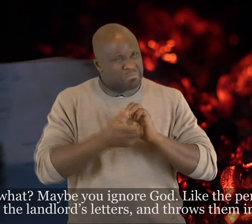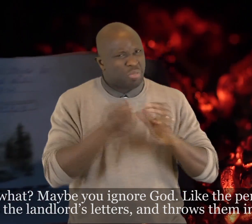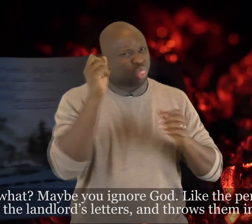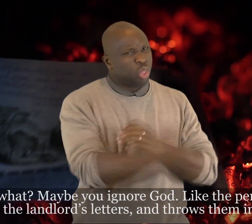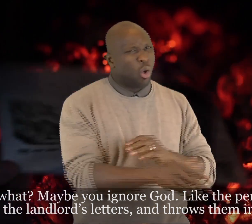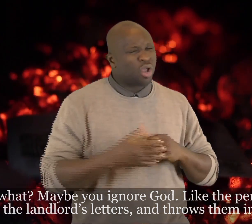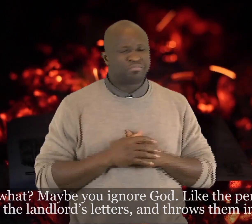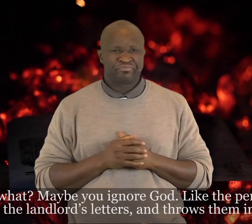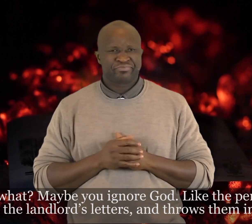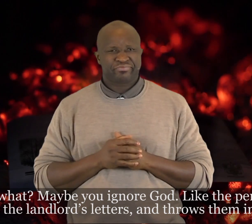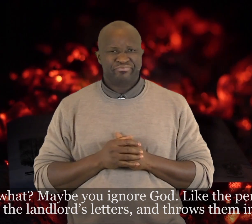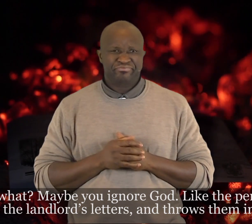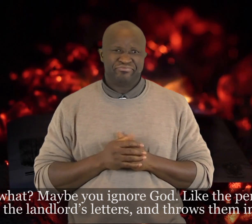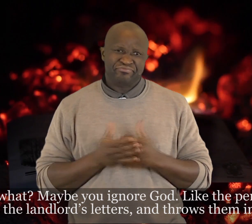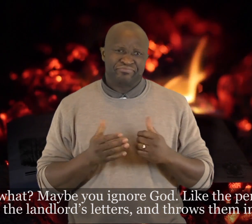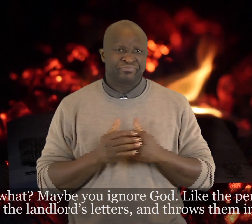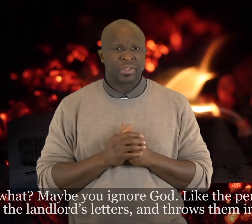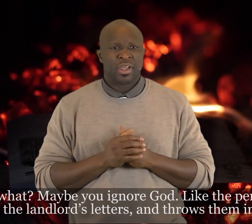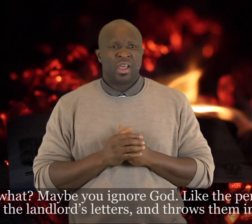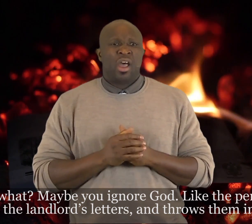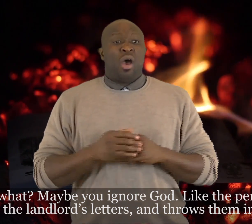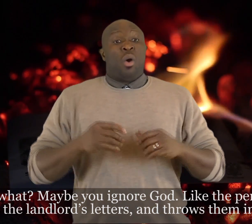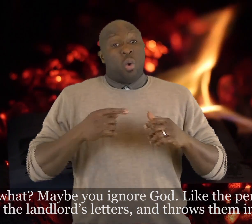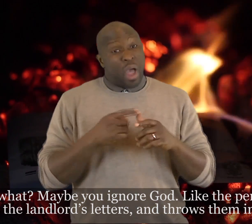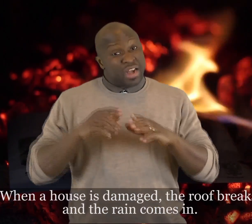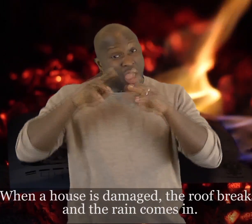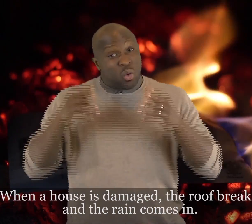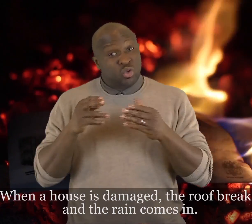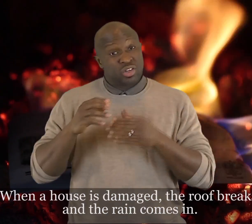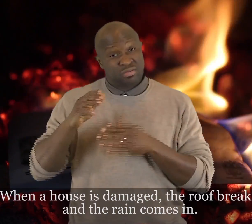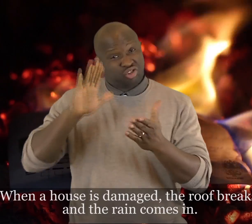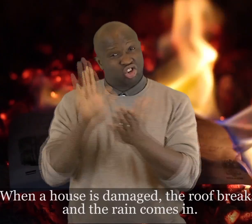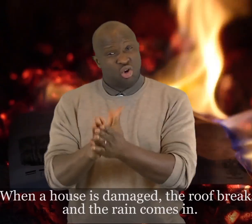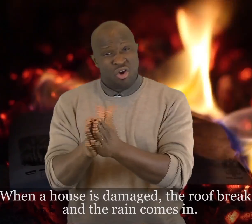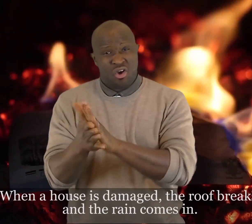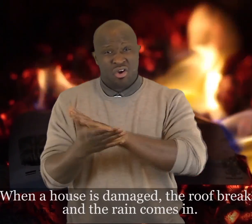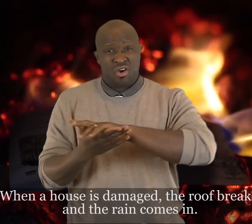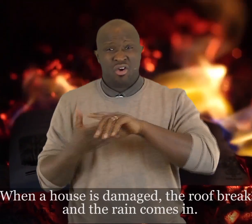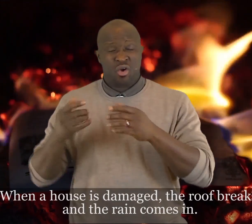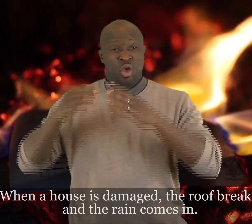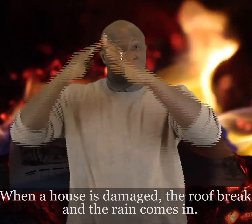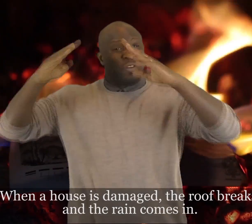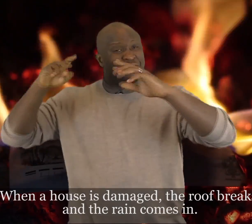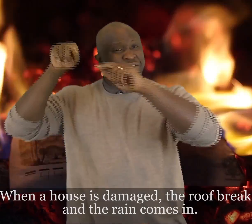How many have you ignored? You sort of sensed them coming and you didn't even open the letter and think about